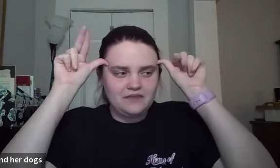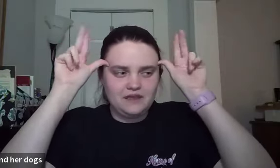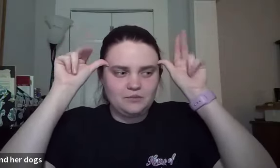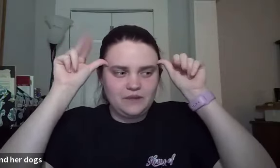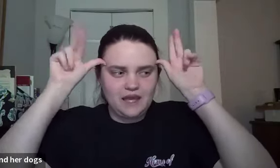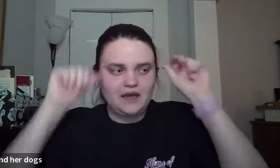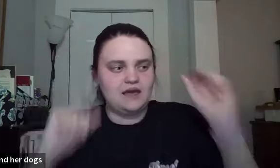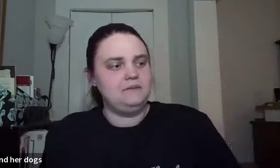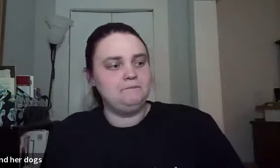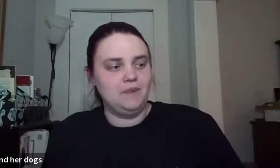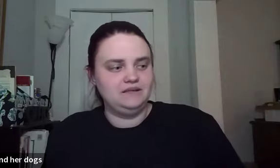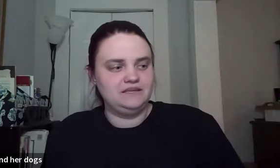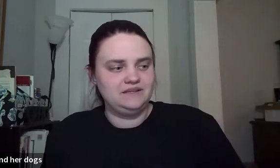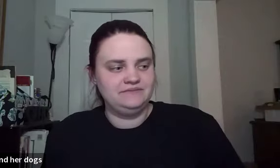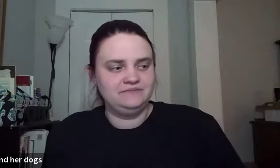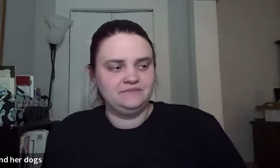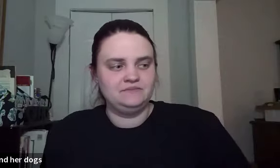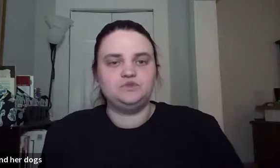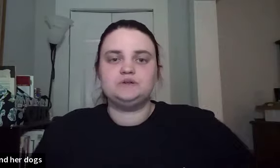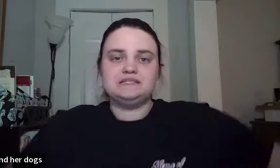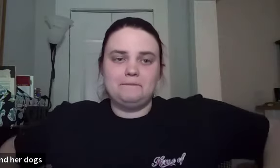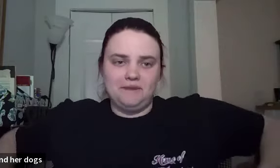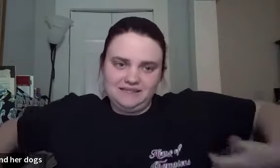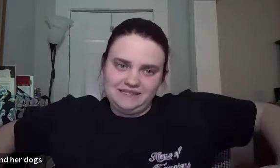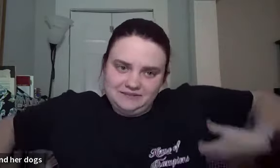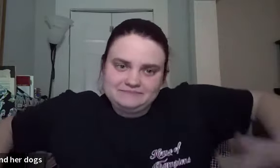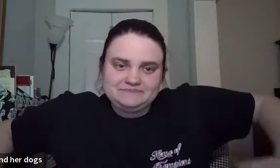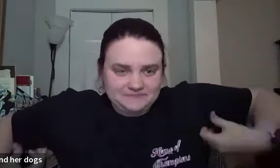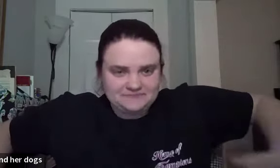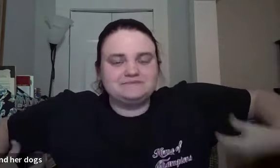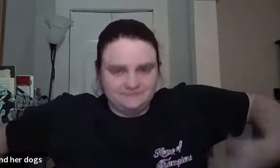Then we had monkey, which was monkey.